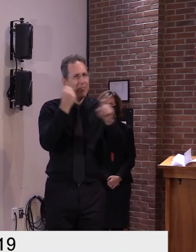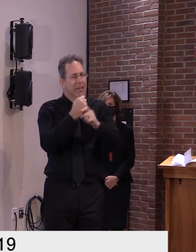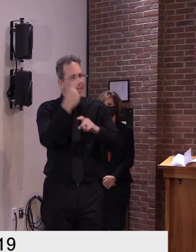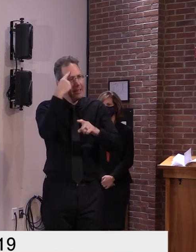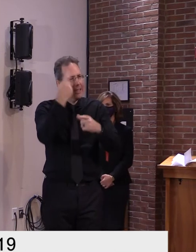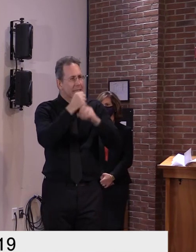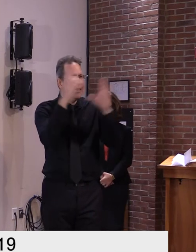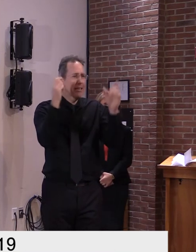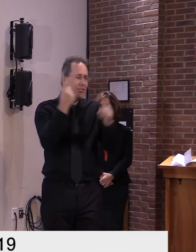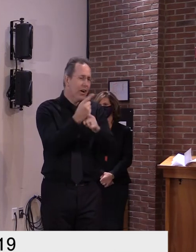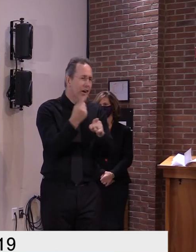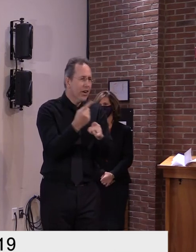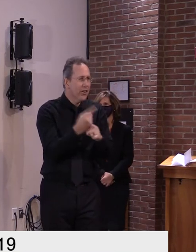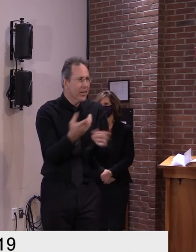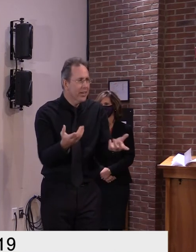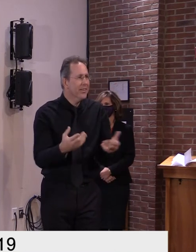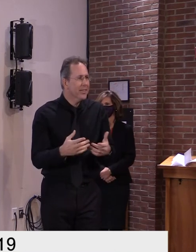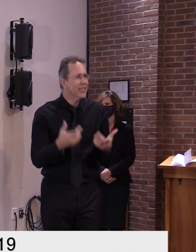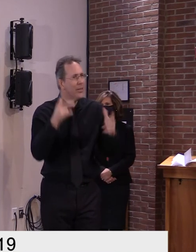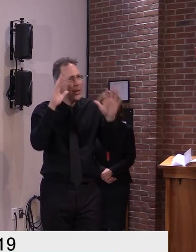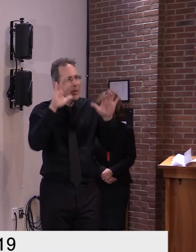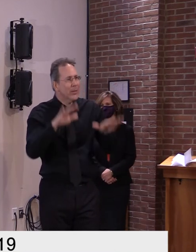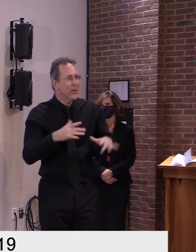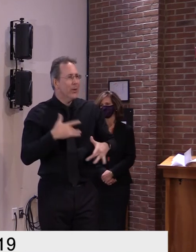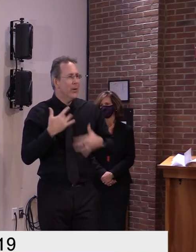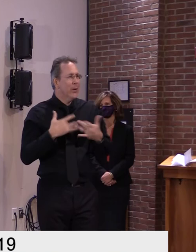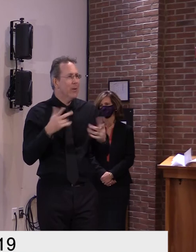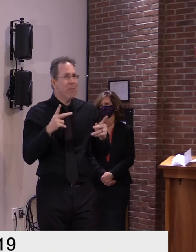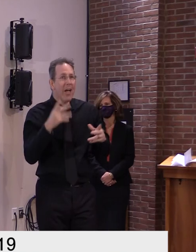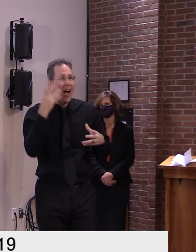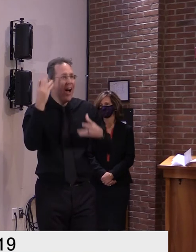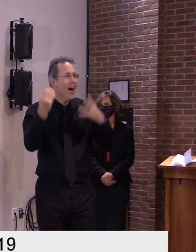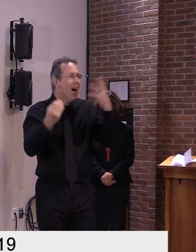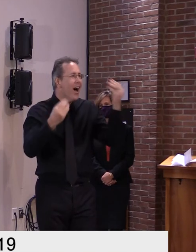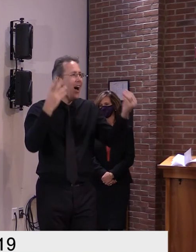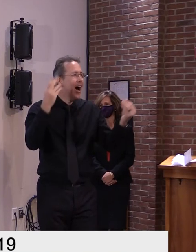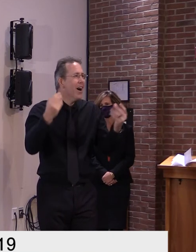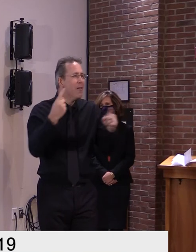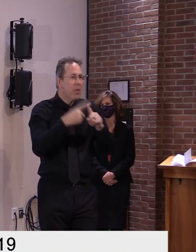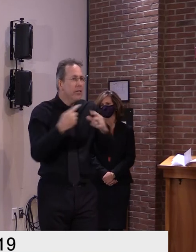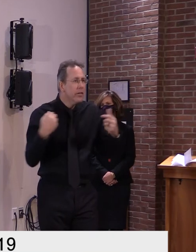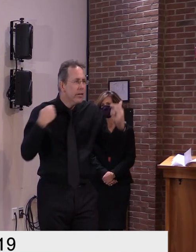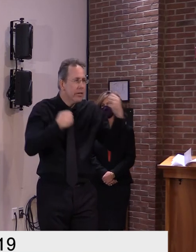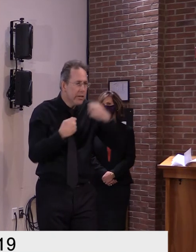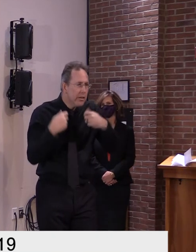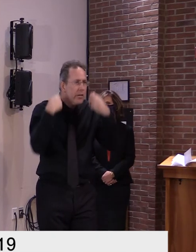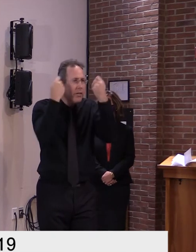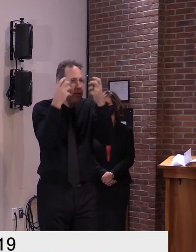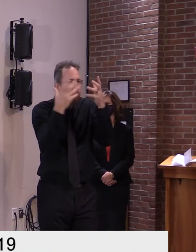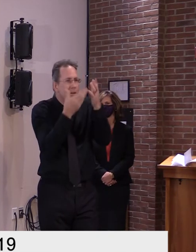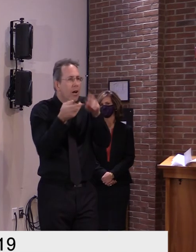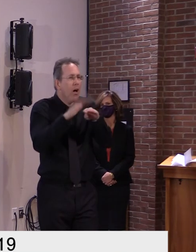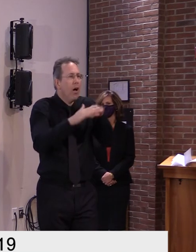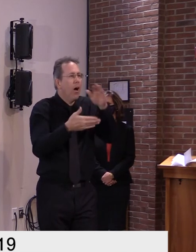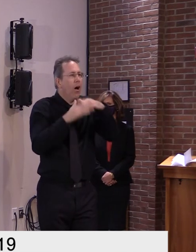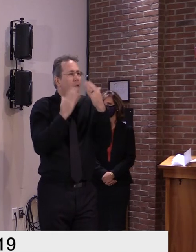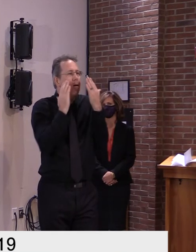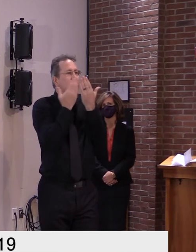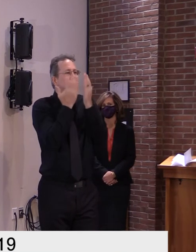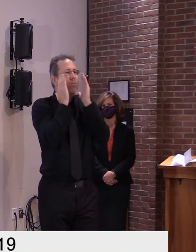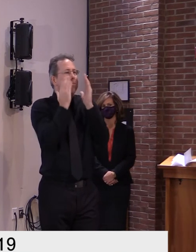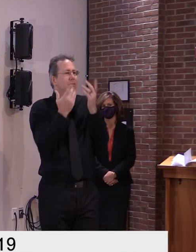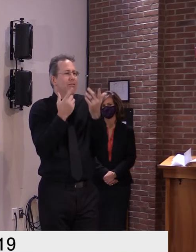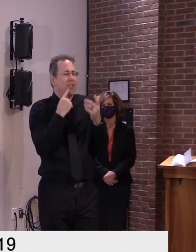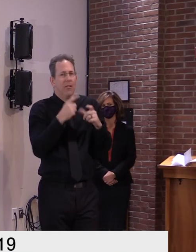different opportunities for people to get outside, but also being dressed in a way that will be easier to have masks and face coverings, et cetera.